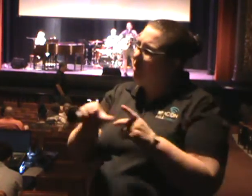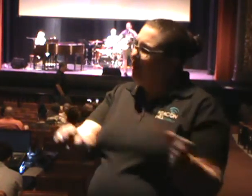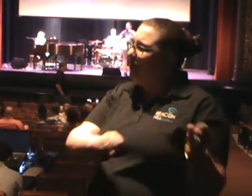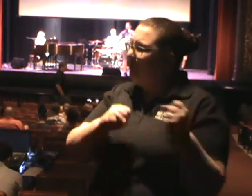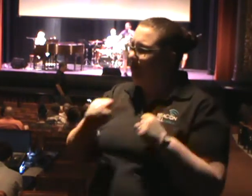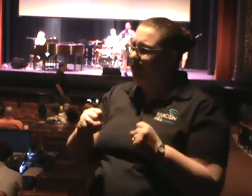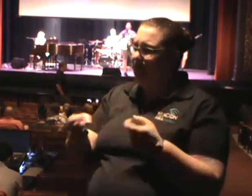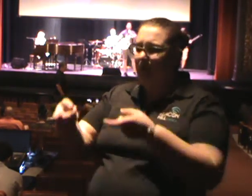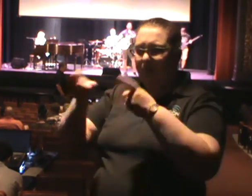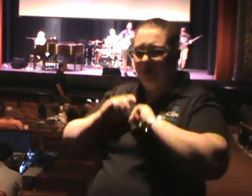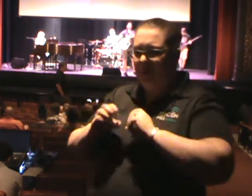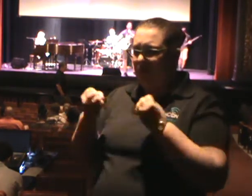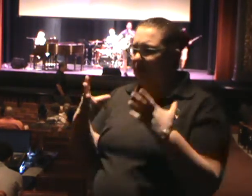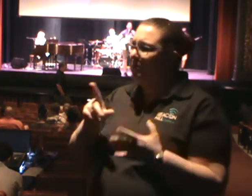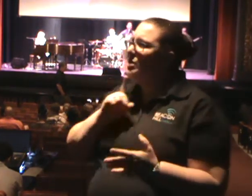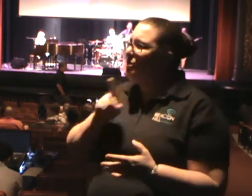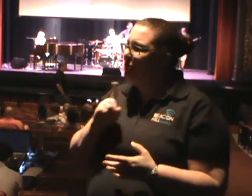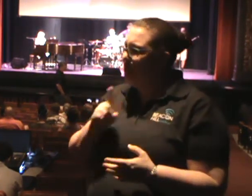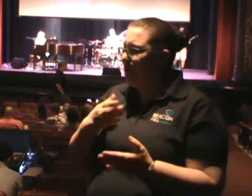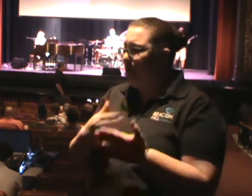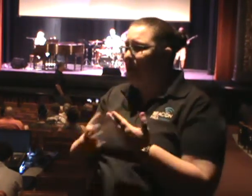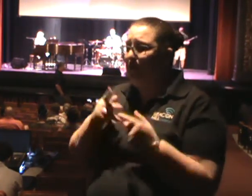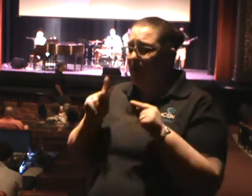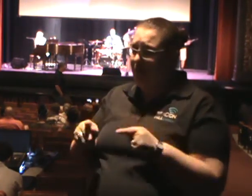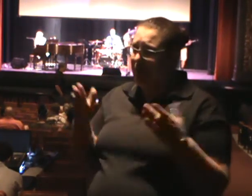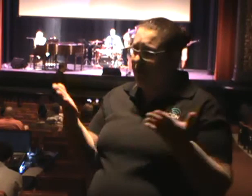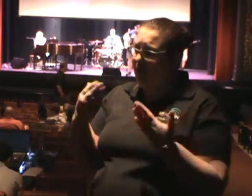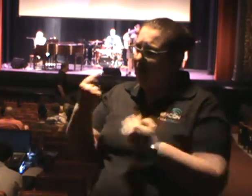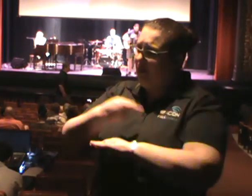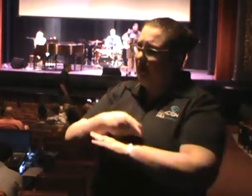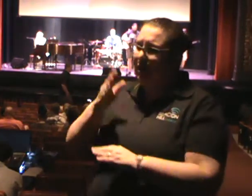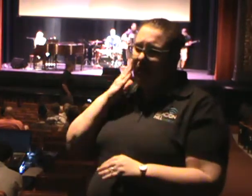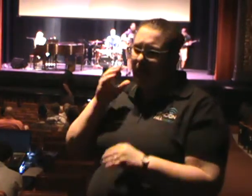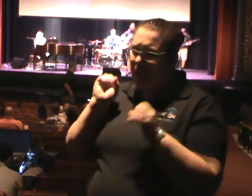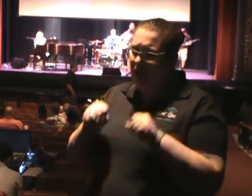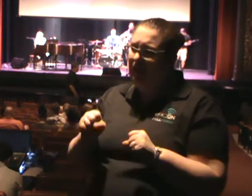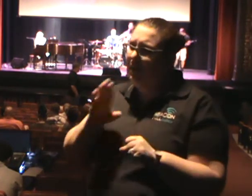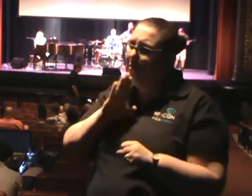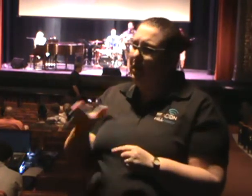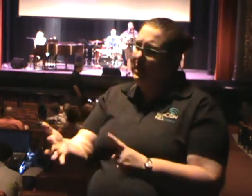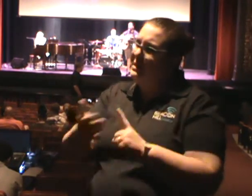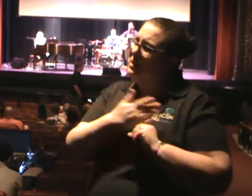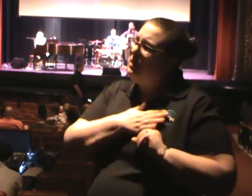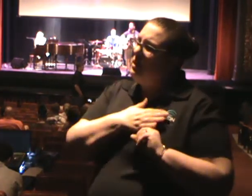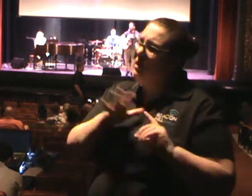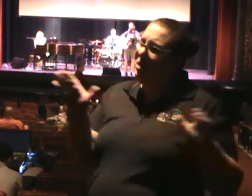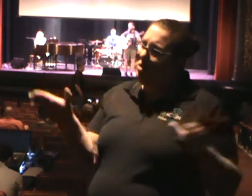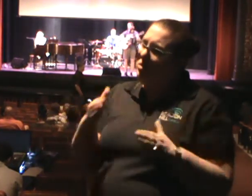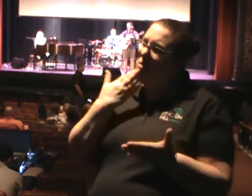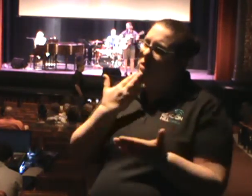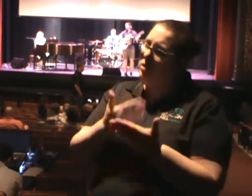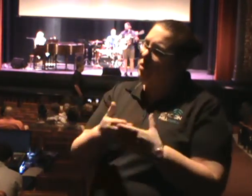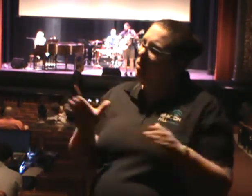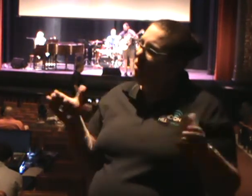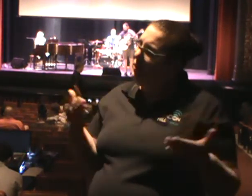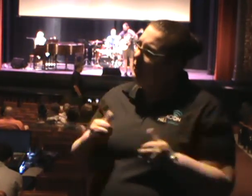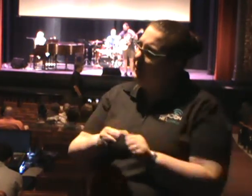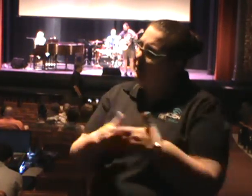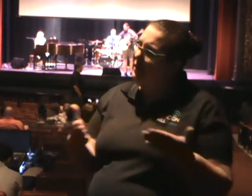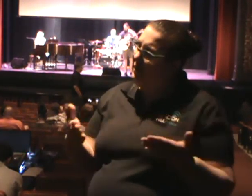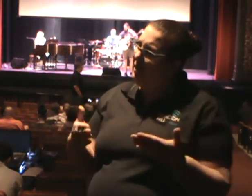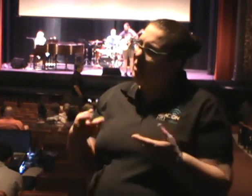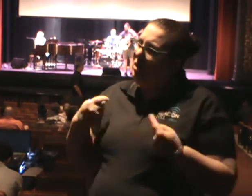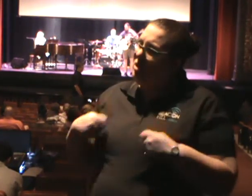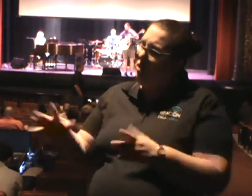us so much truth. So maybe there's someone here today that thought they could get saved based on doing good things. They're trying to earn their way to